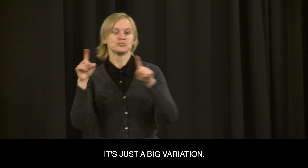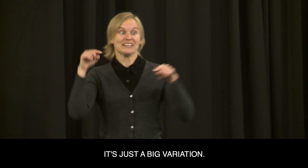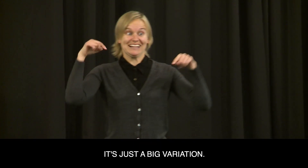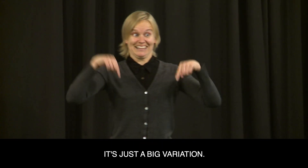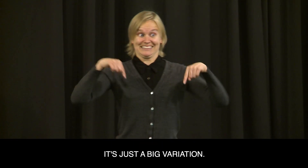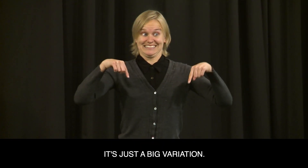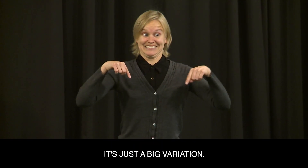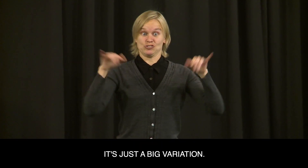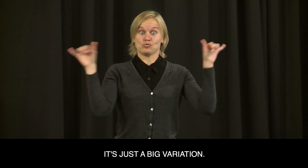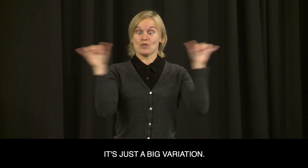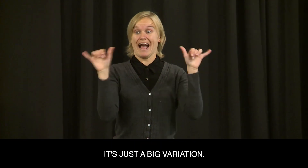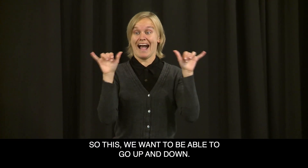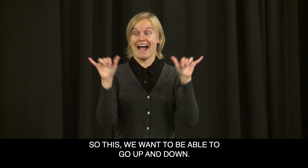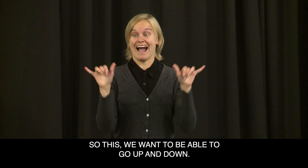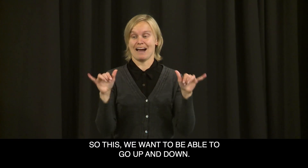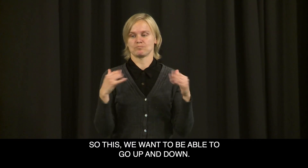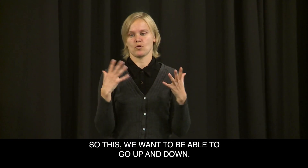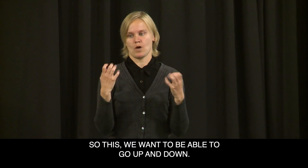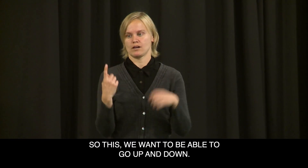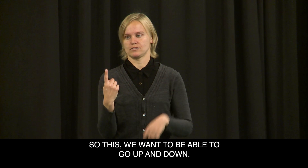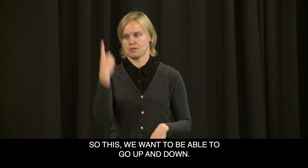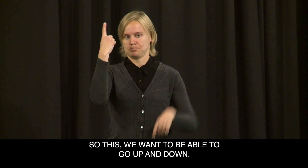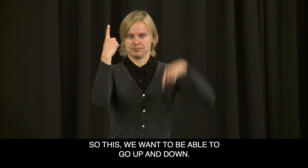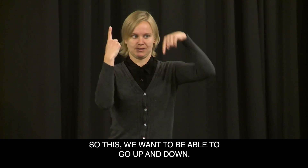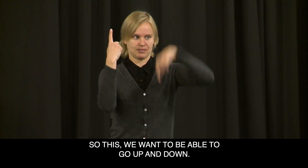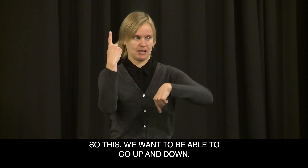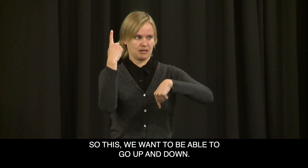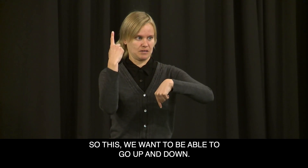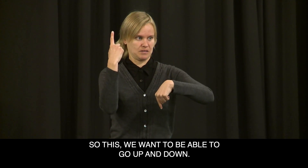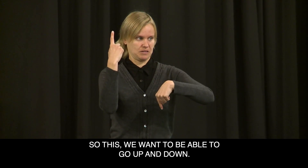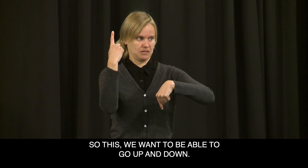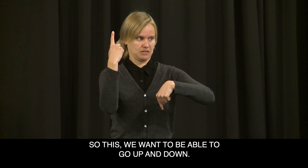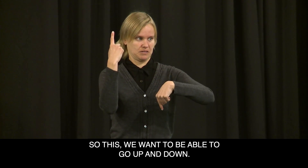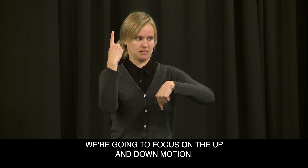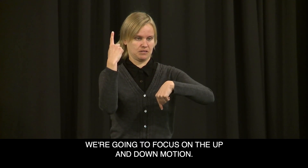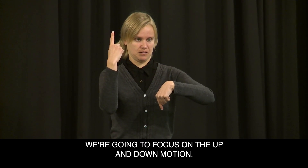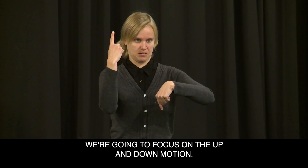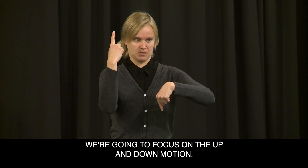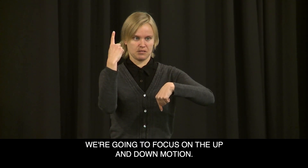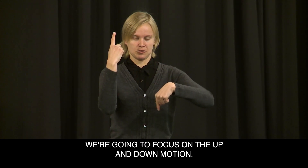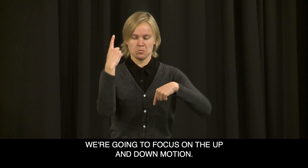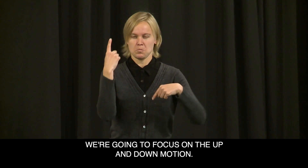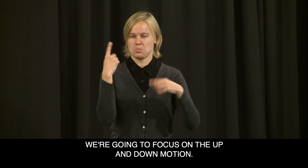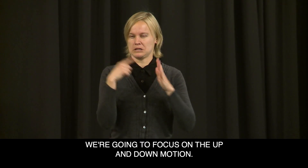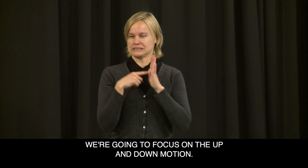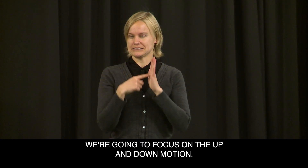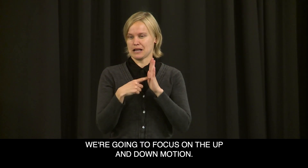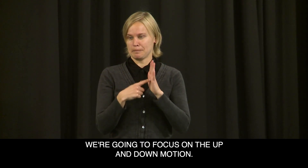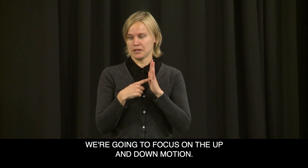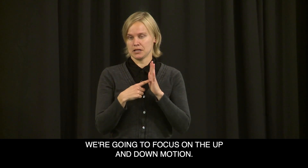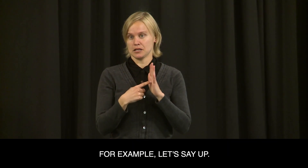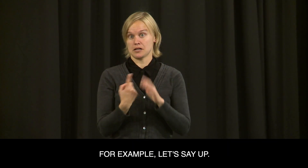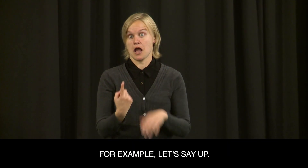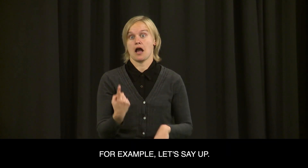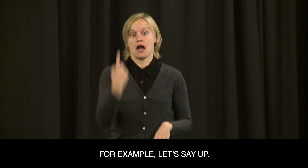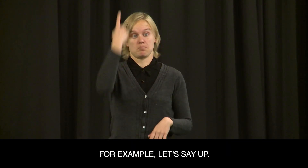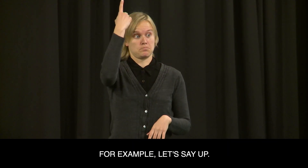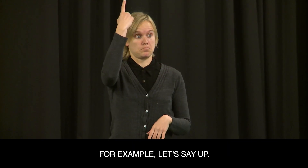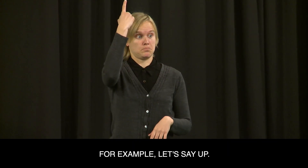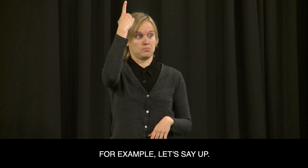There's a big variation. So we want to be able to go up and down. We're going to focus on the up and down motion. For example, let's say up.